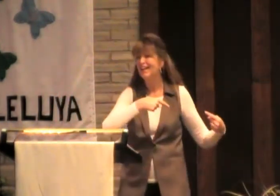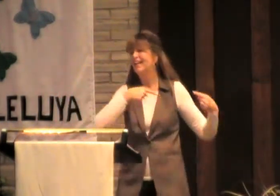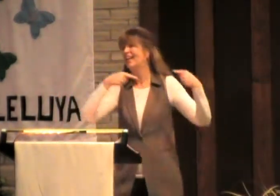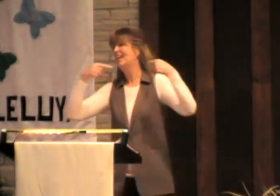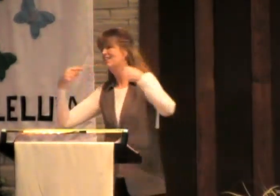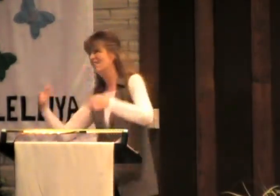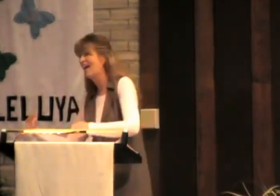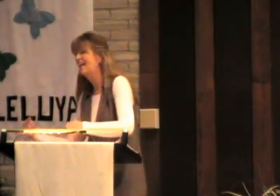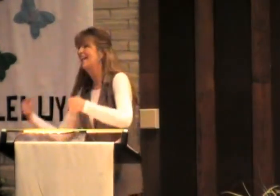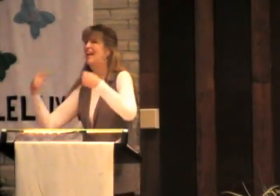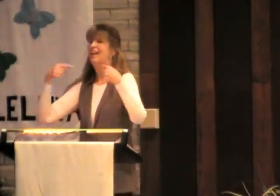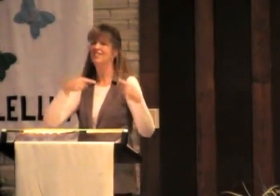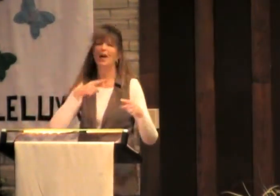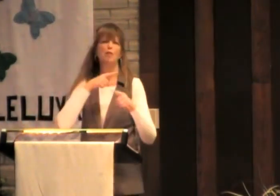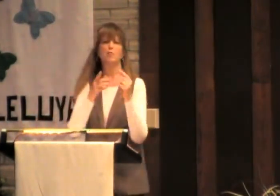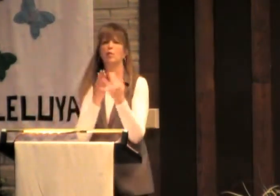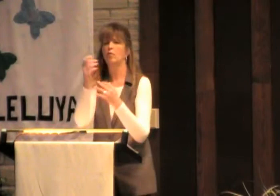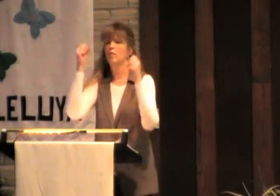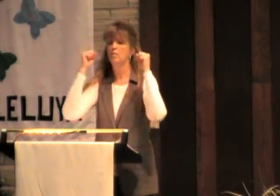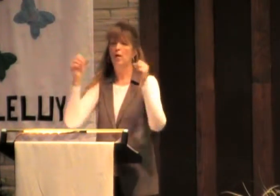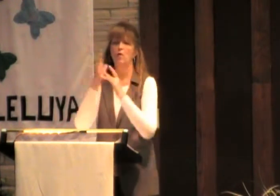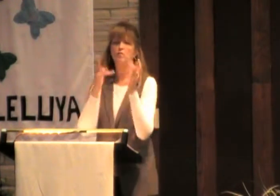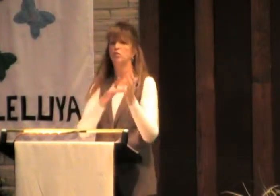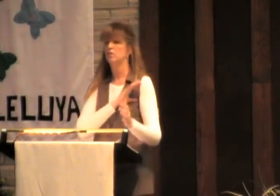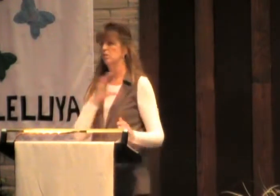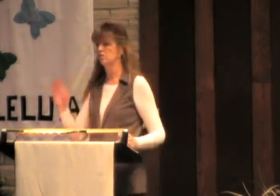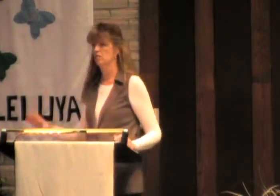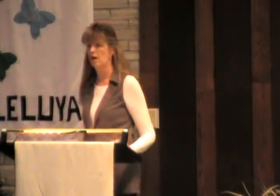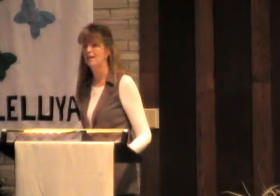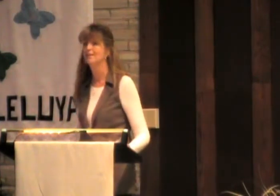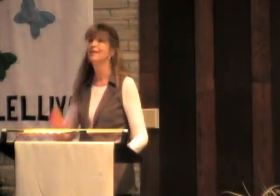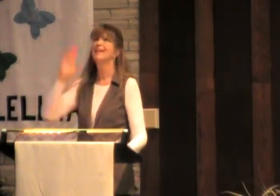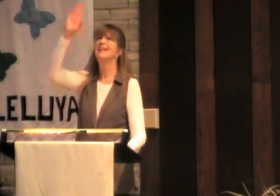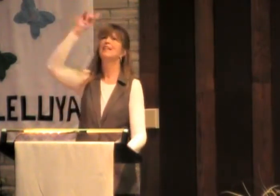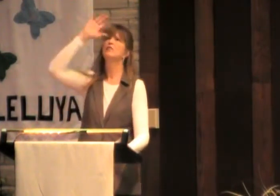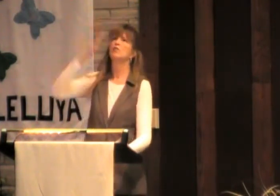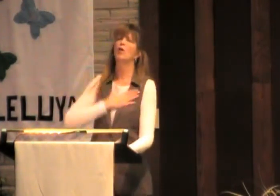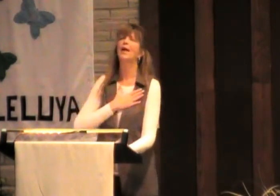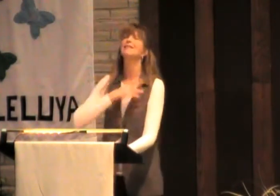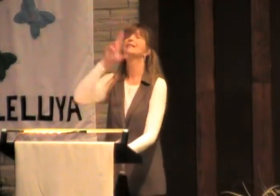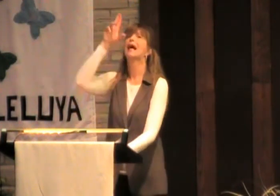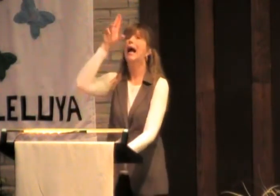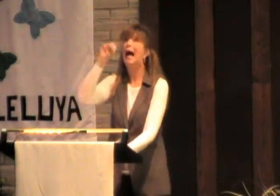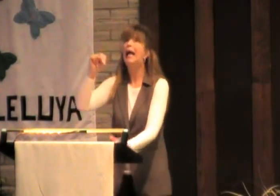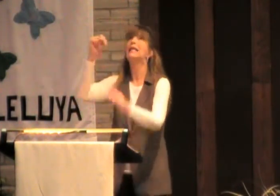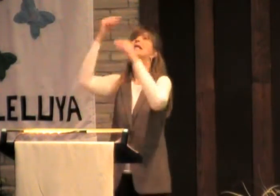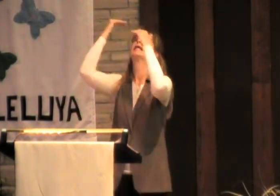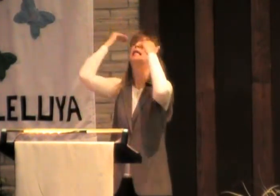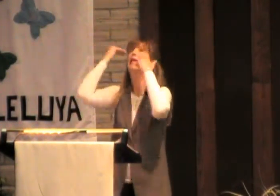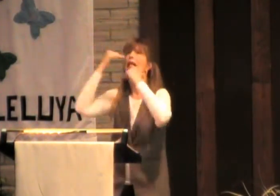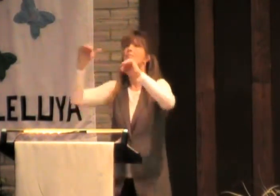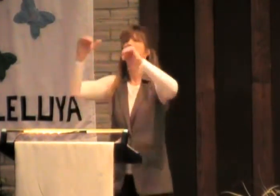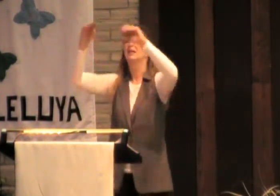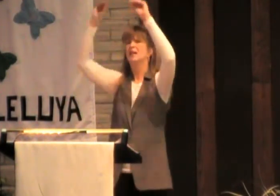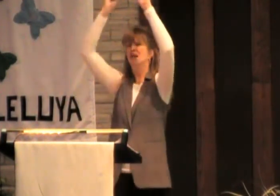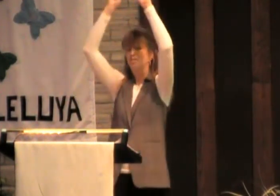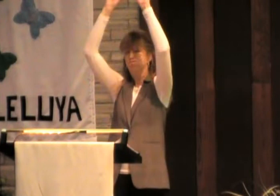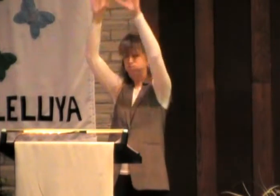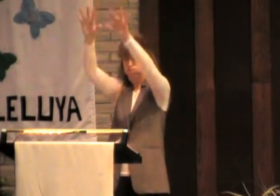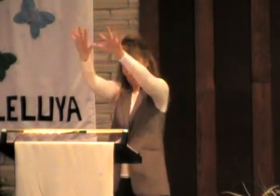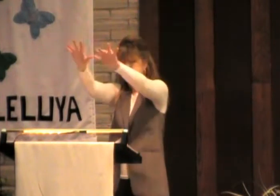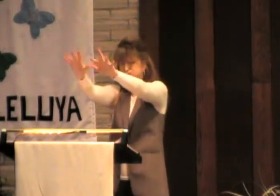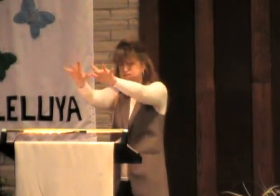battle. It's a constant battle. But through the power of Jesus Christ and his grace and